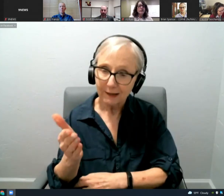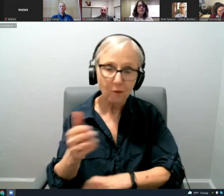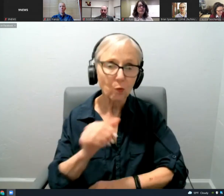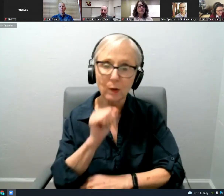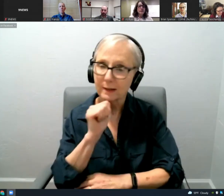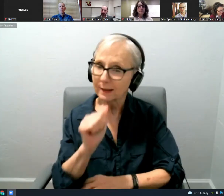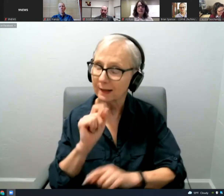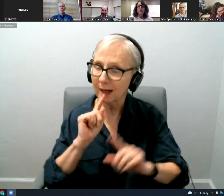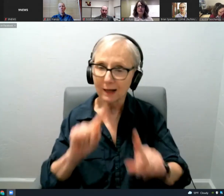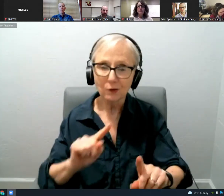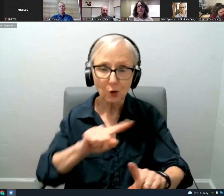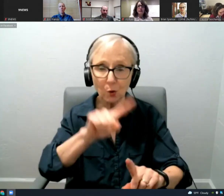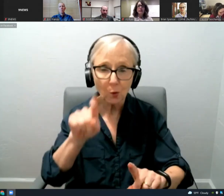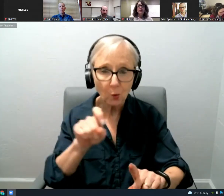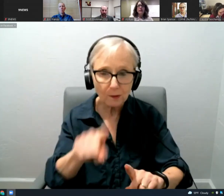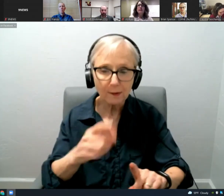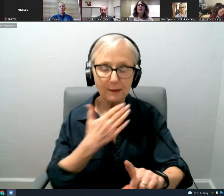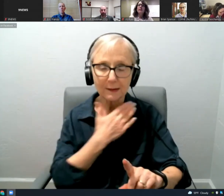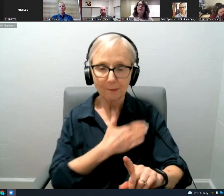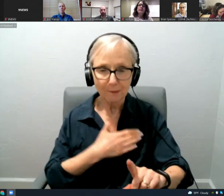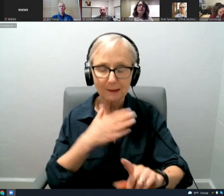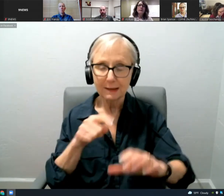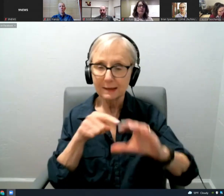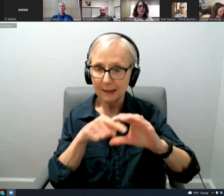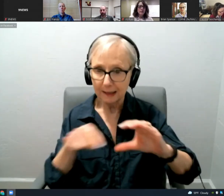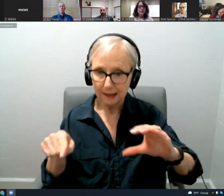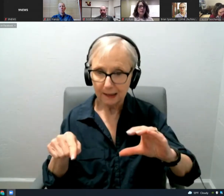to during today's press conference, please email us at